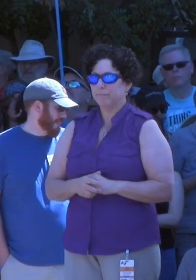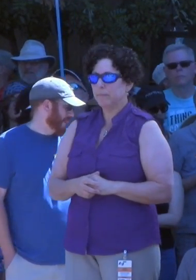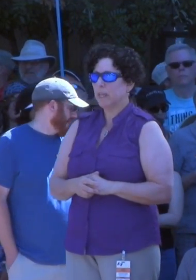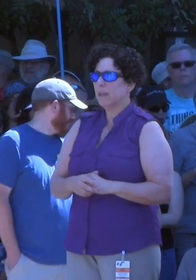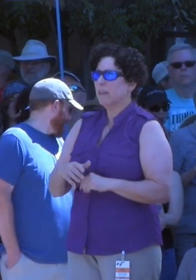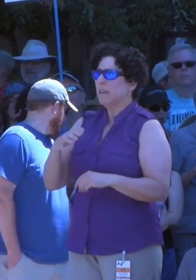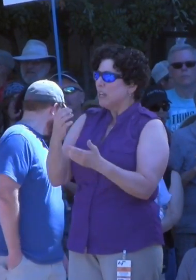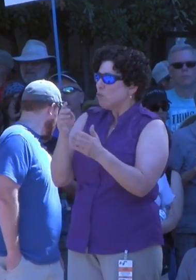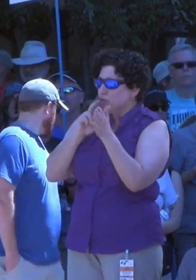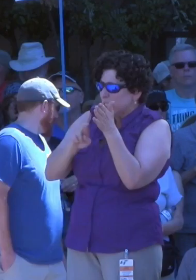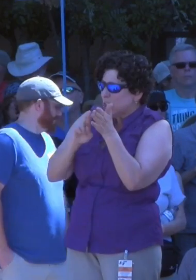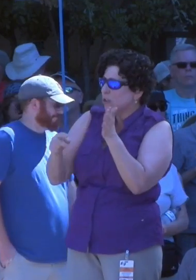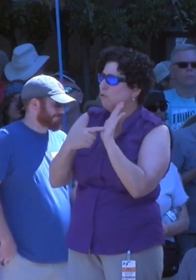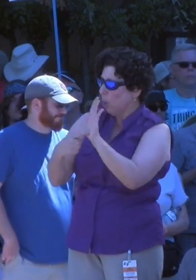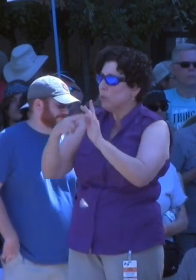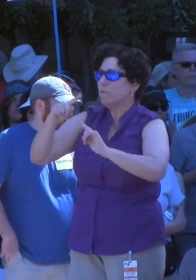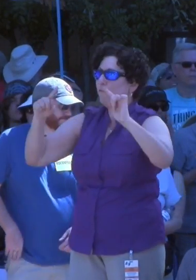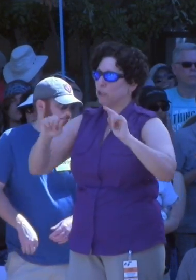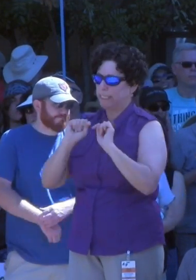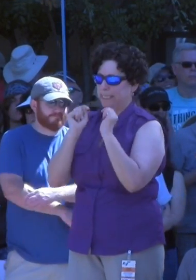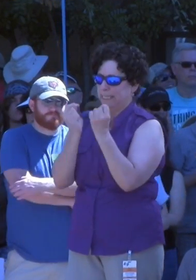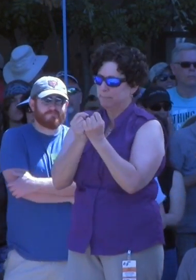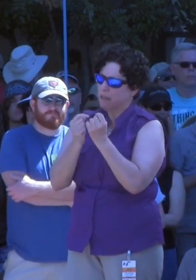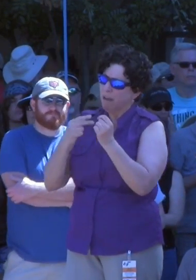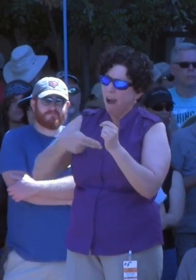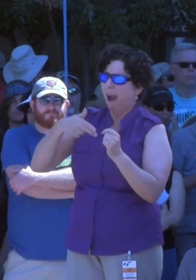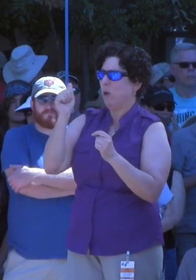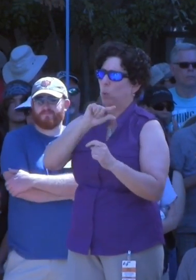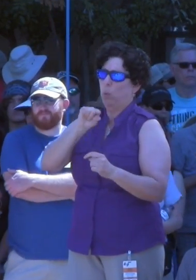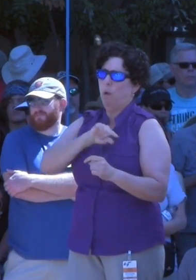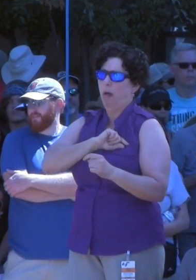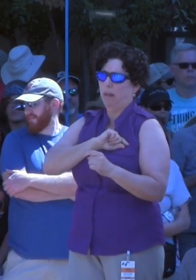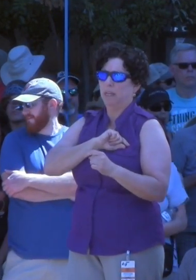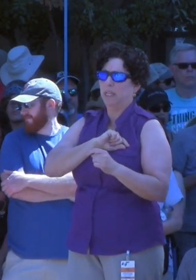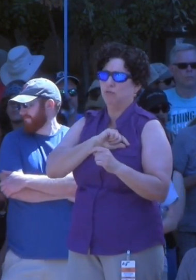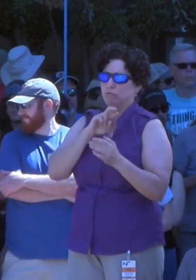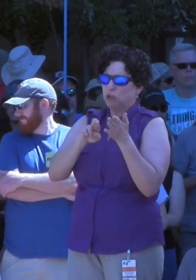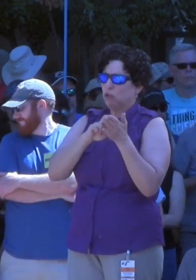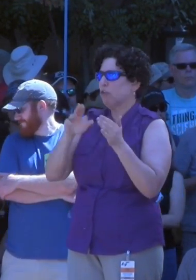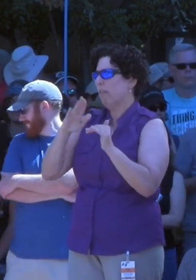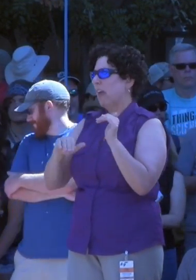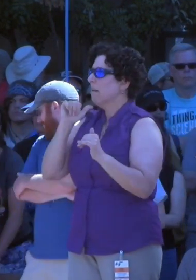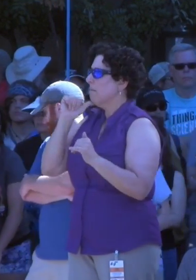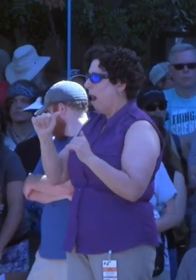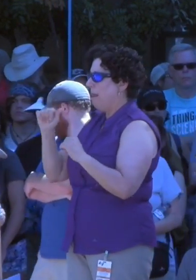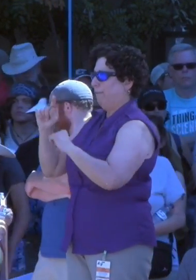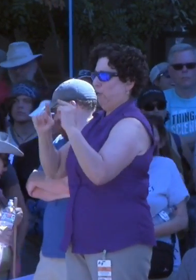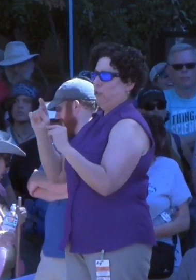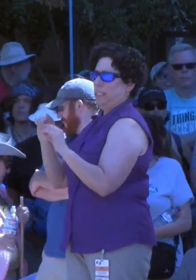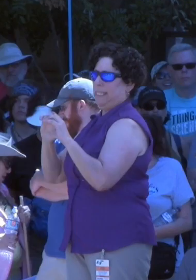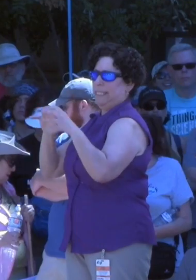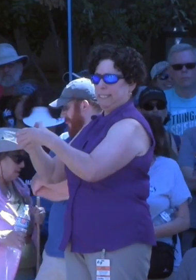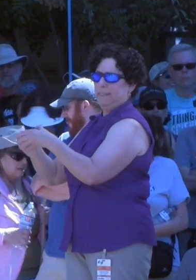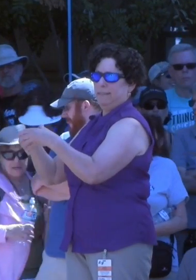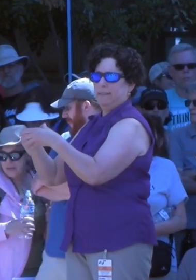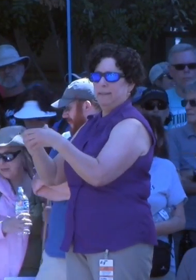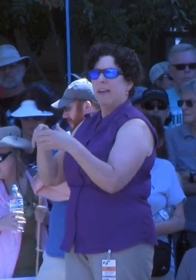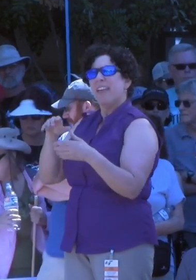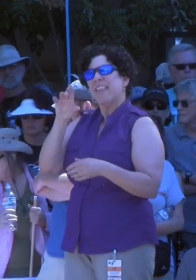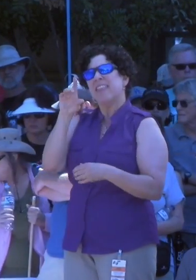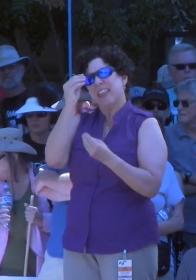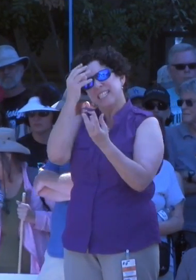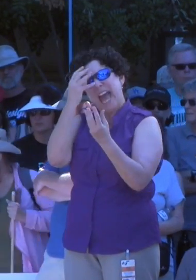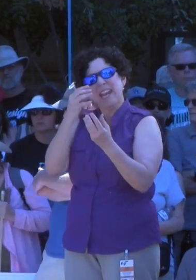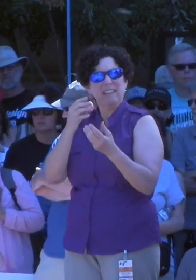Scientific research has shown that diverse teams produce higher quality research than non-diverse teams. Secondly, the data demonstrates that